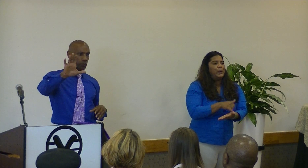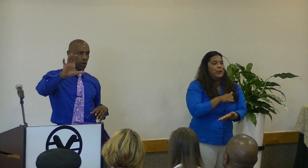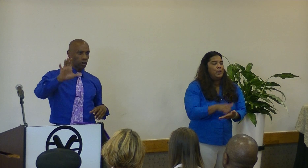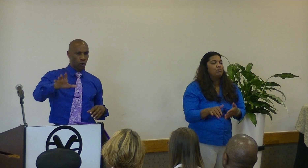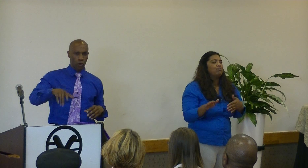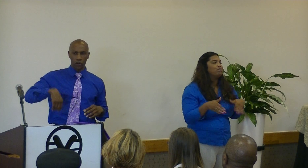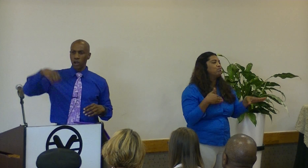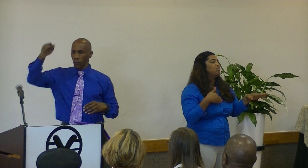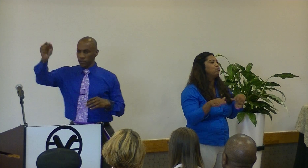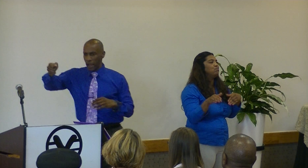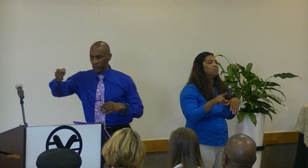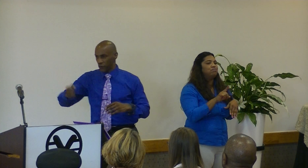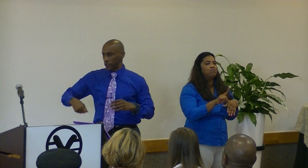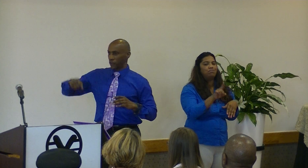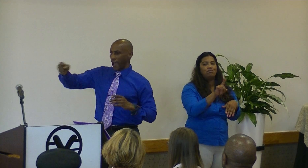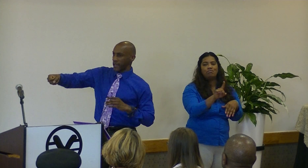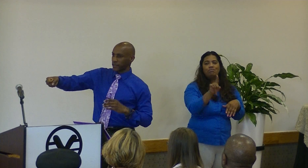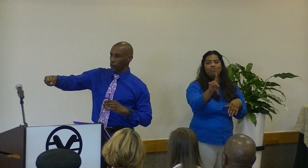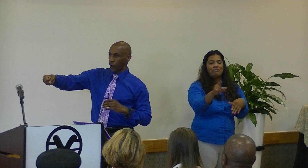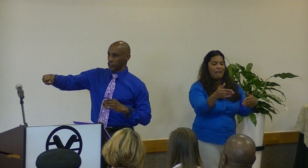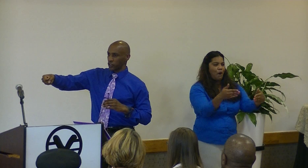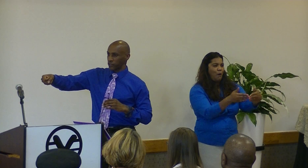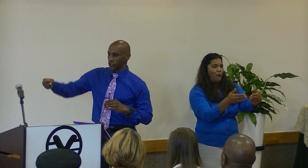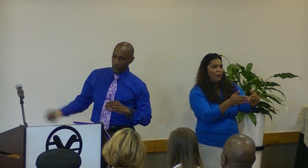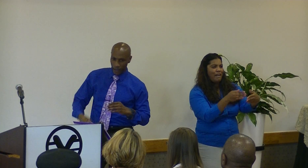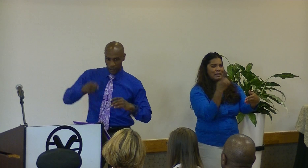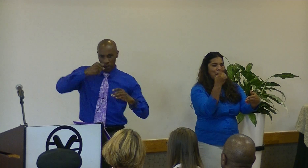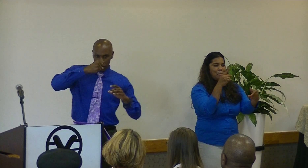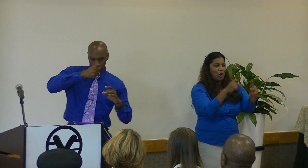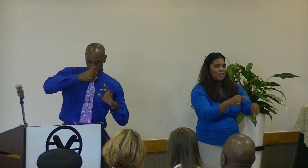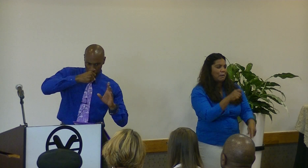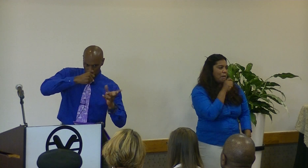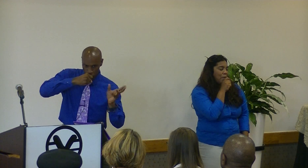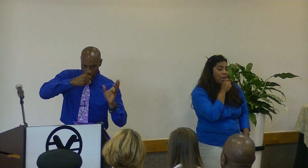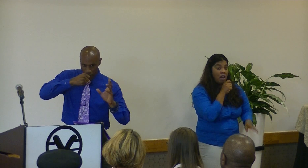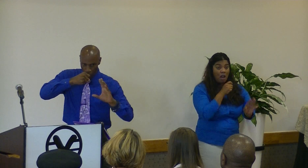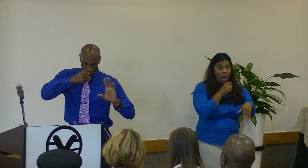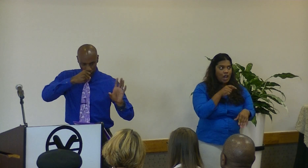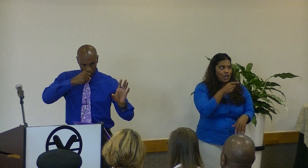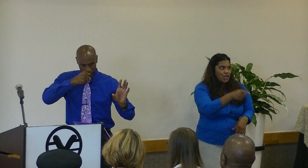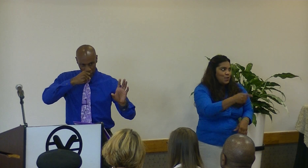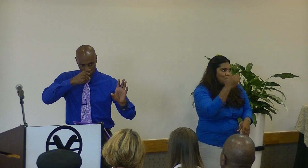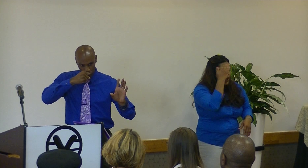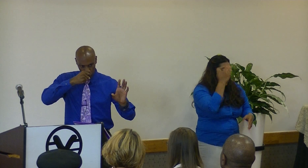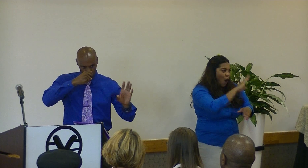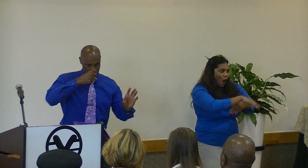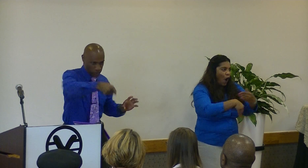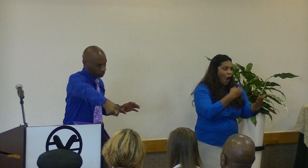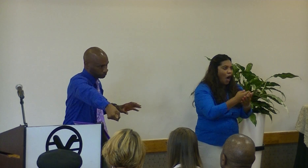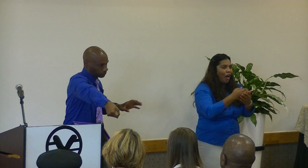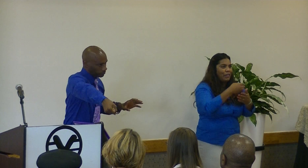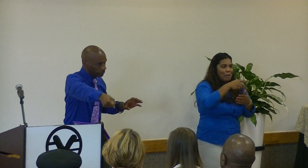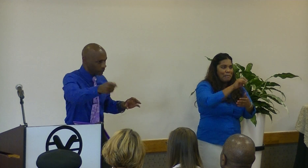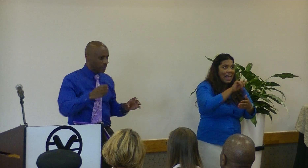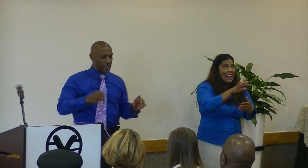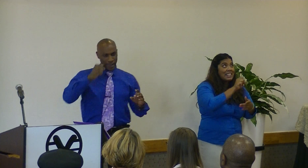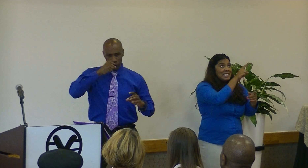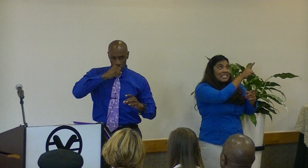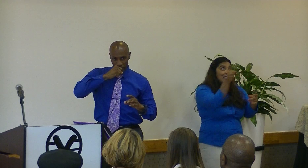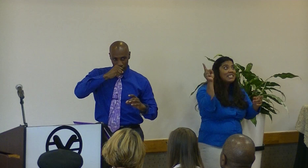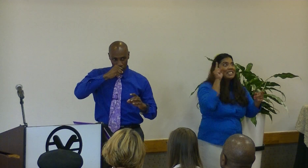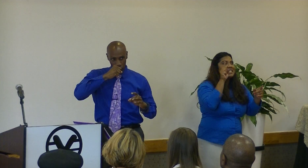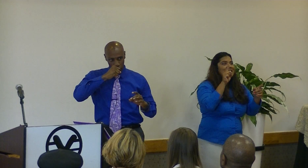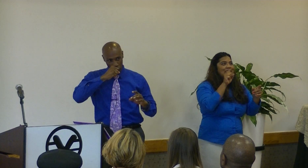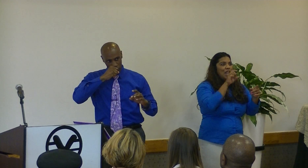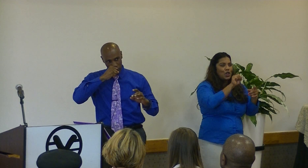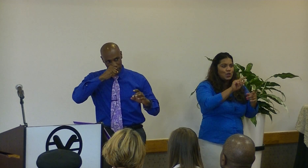you saw someone on the corner with a microphone and they're asking questions like, can you name all of the planets in the solar system? Can